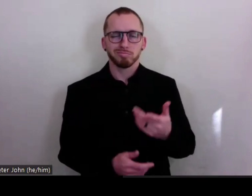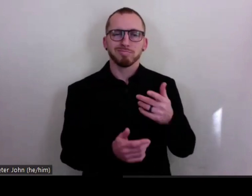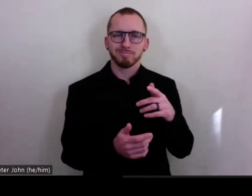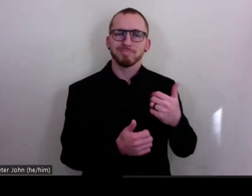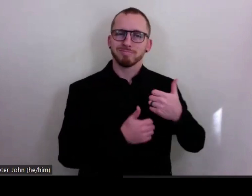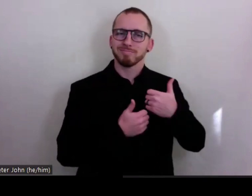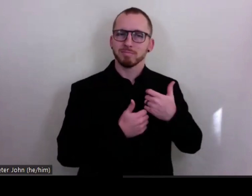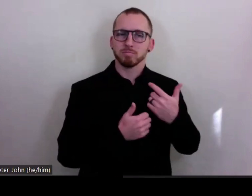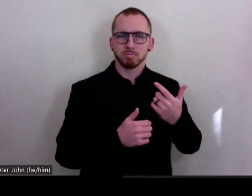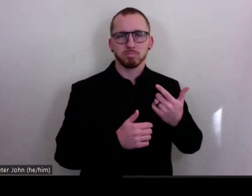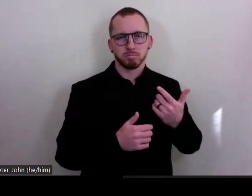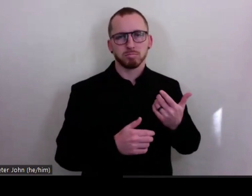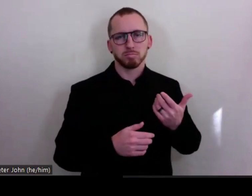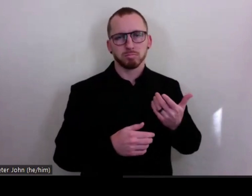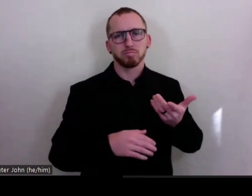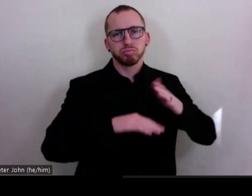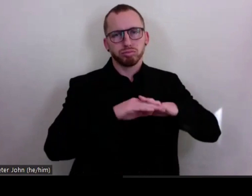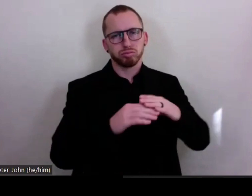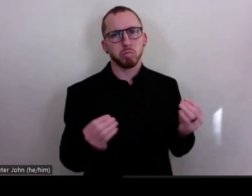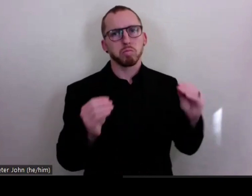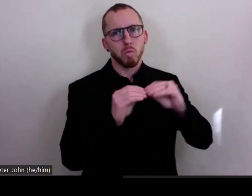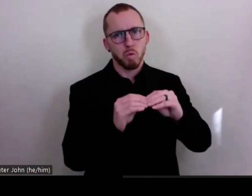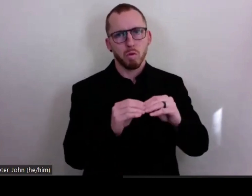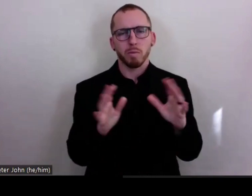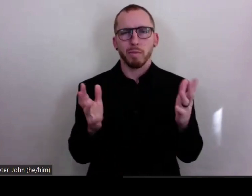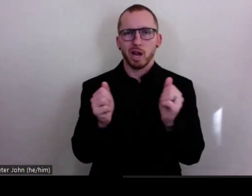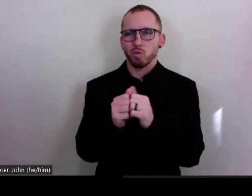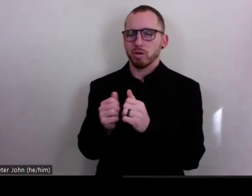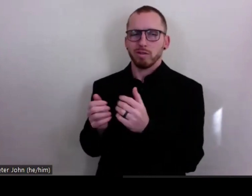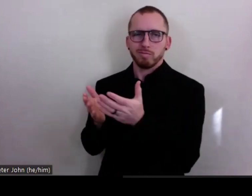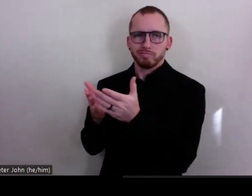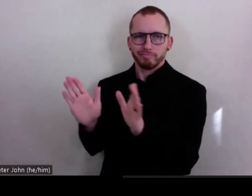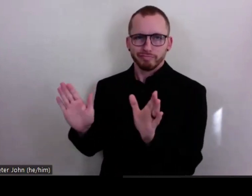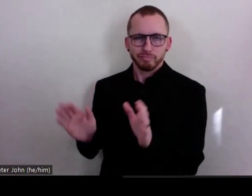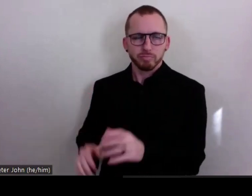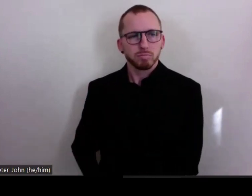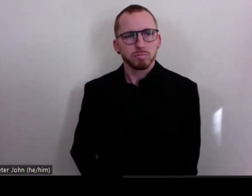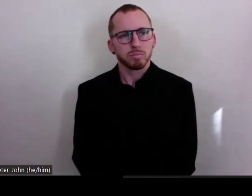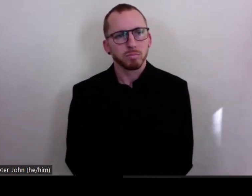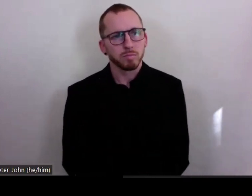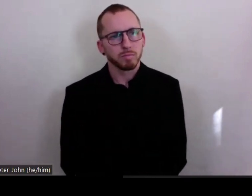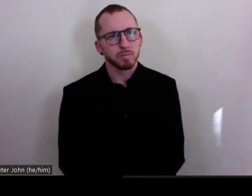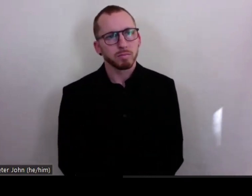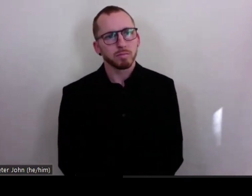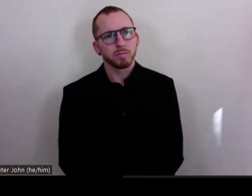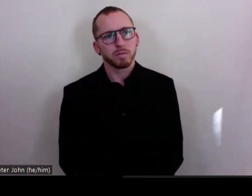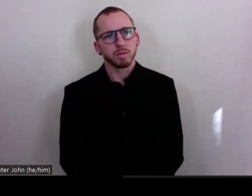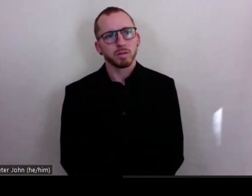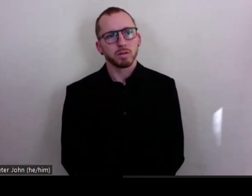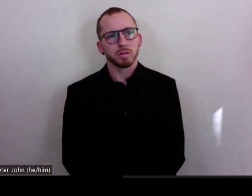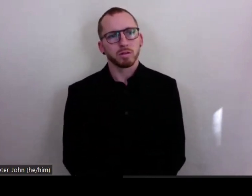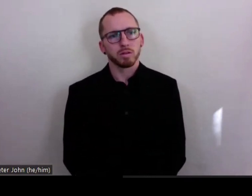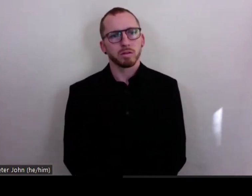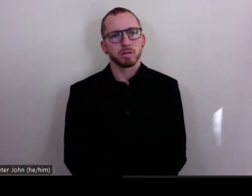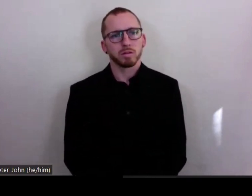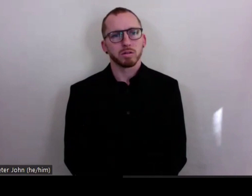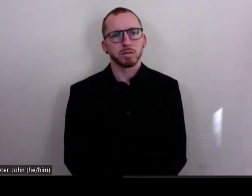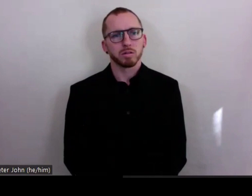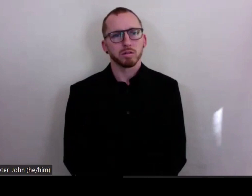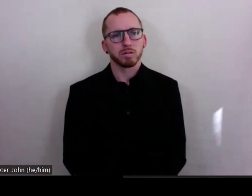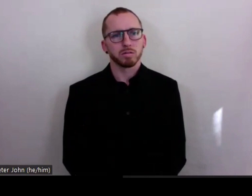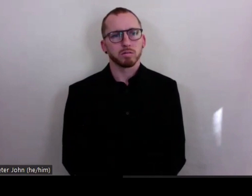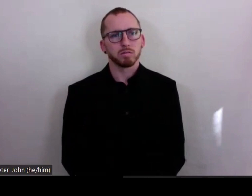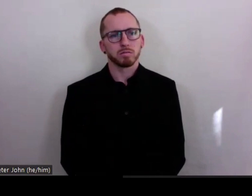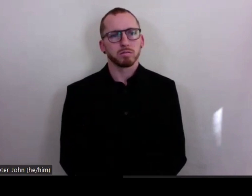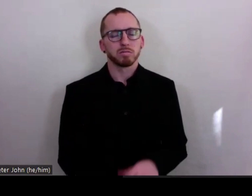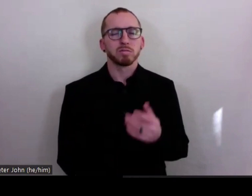So I'm not going to stay real heavy in this because at this point today, most of us know, the common symptoms of PTSD, but